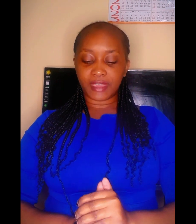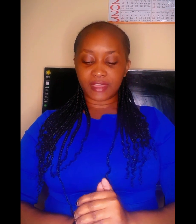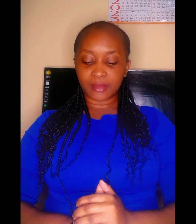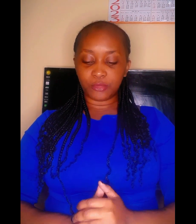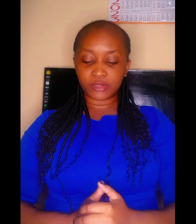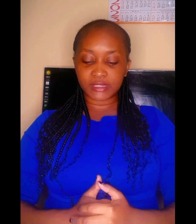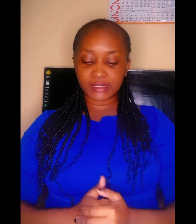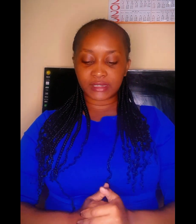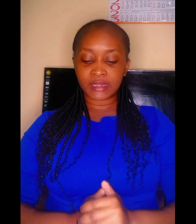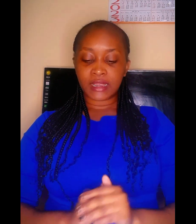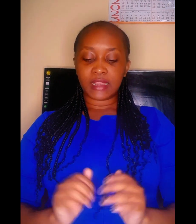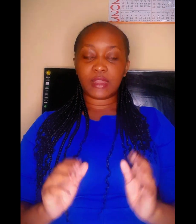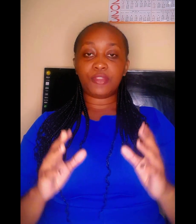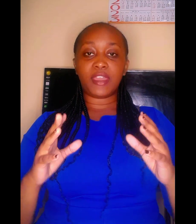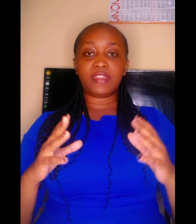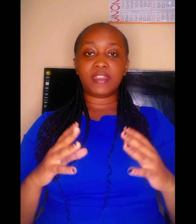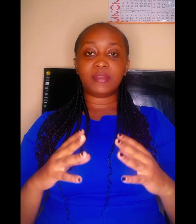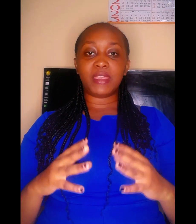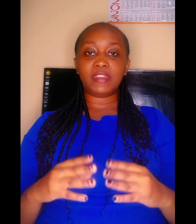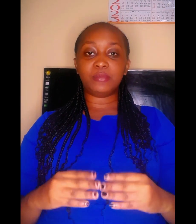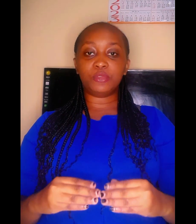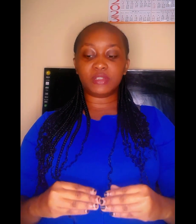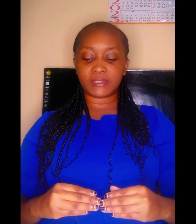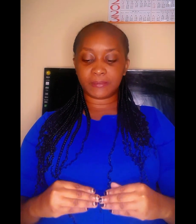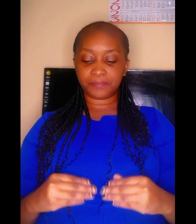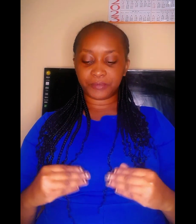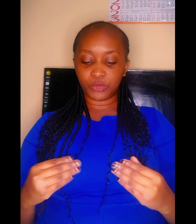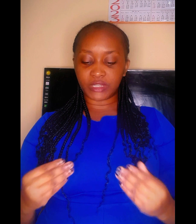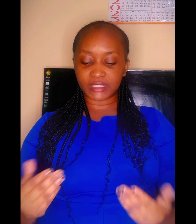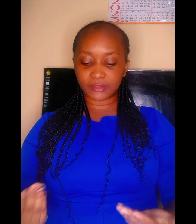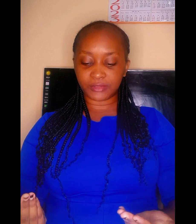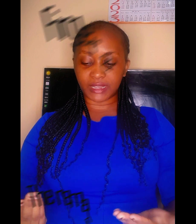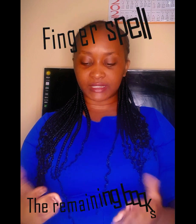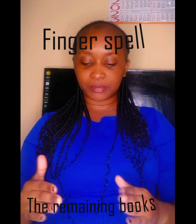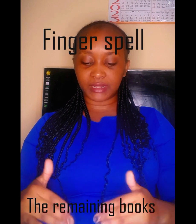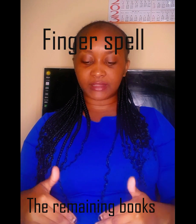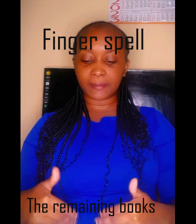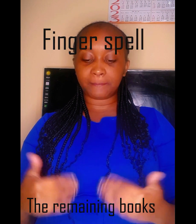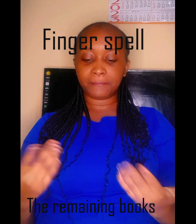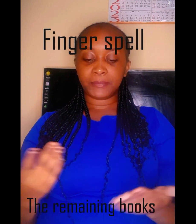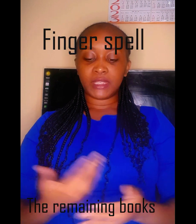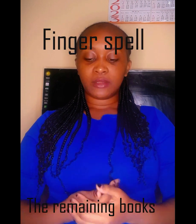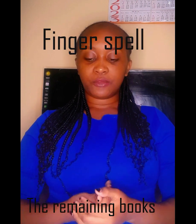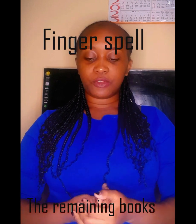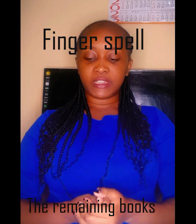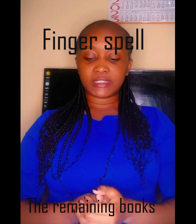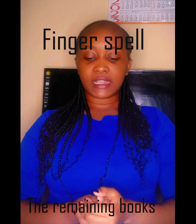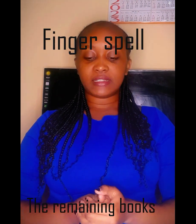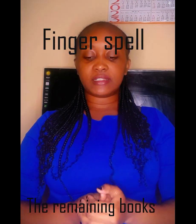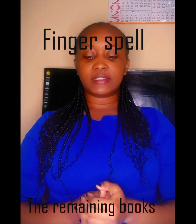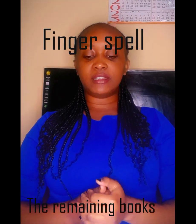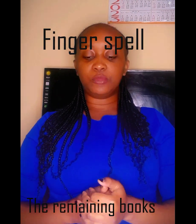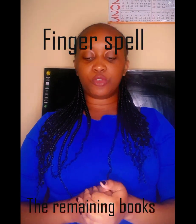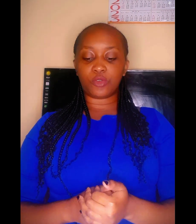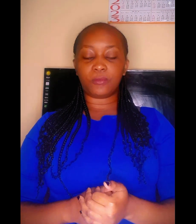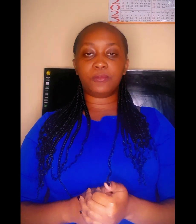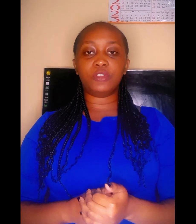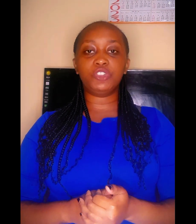other books. Now the other remaining books, you just fingerspell them. For instance, the book of